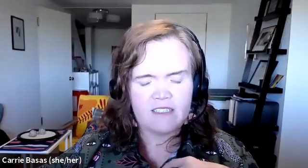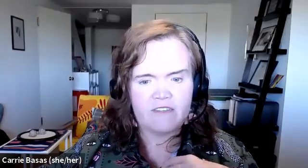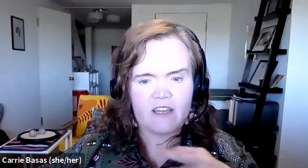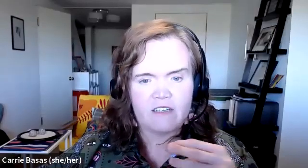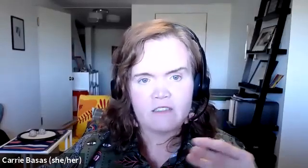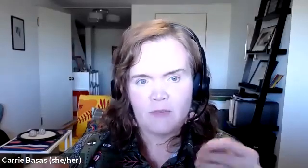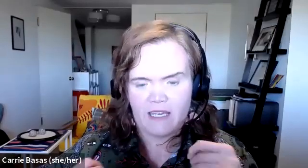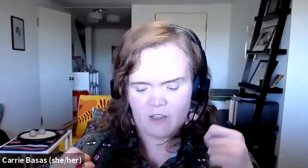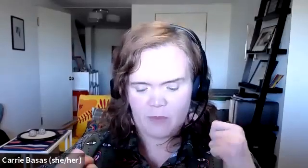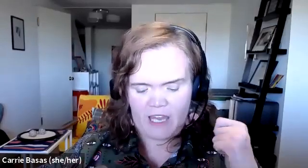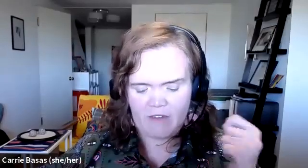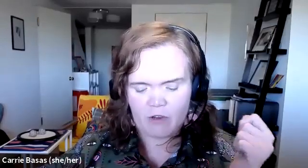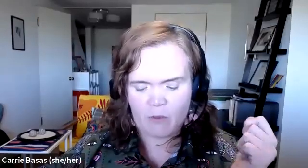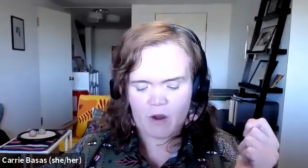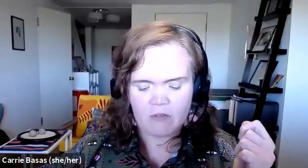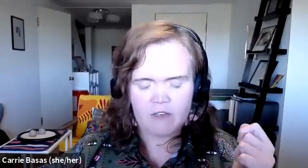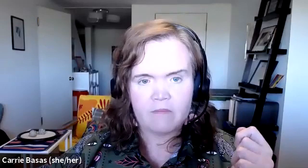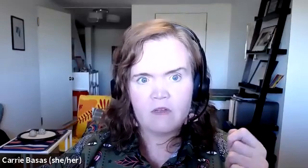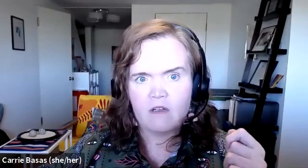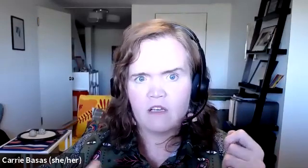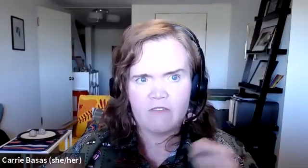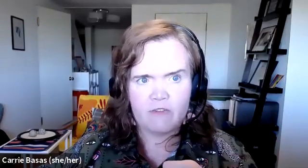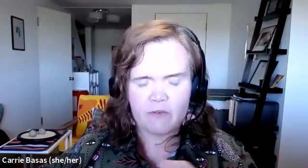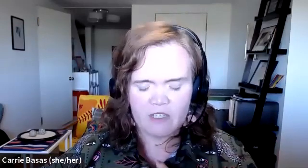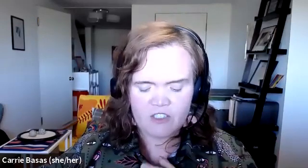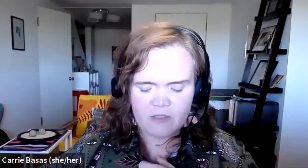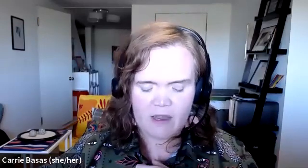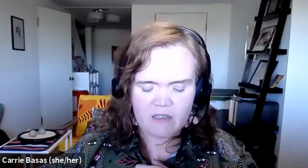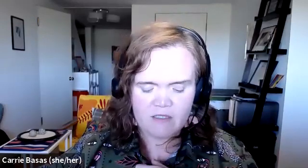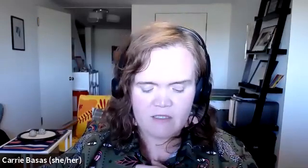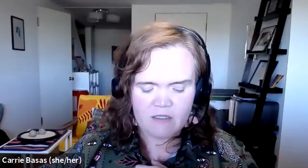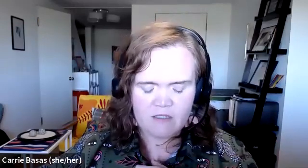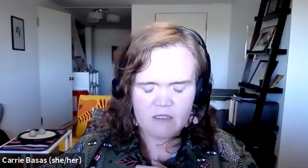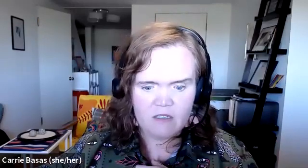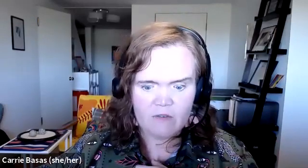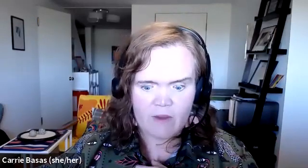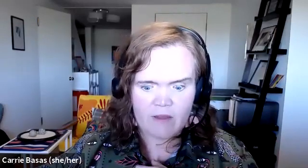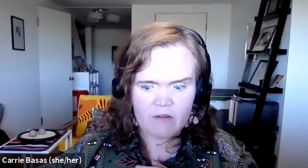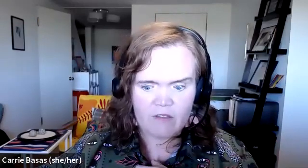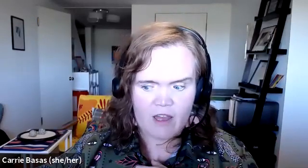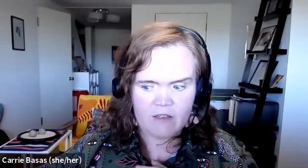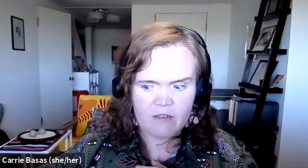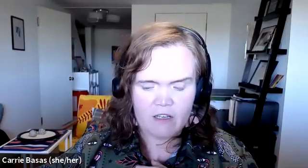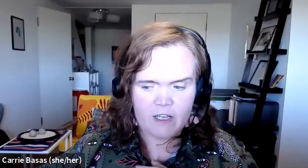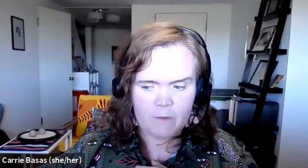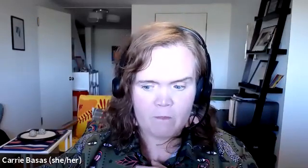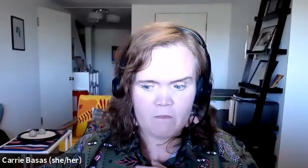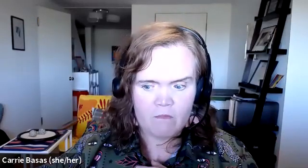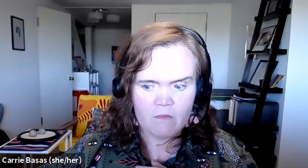was identified as being the behavior problem, even for religious practices, rather